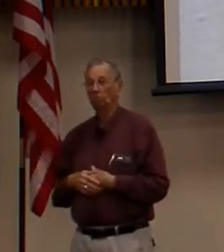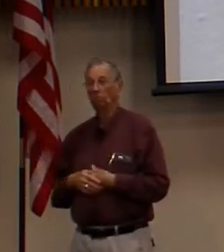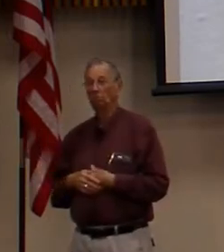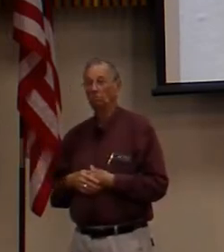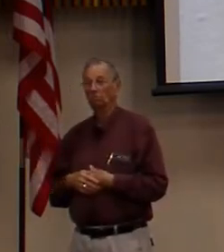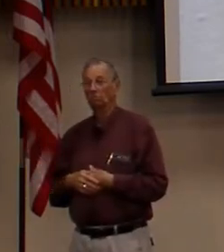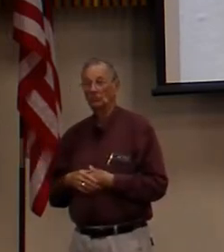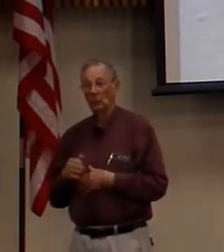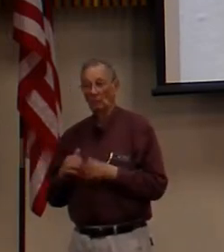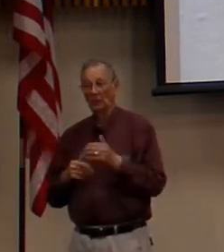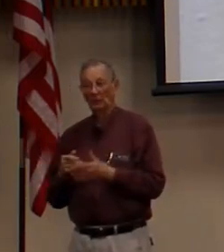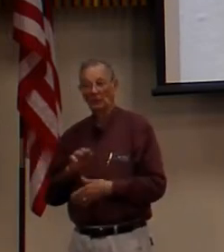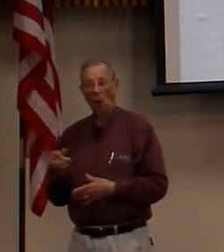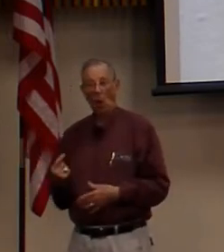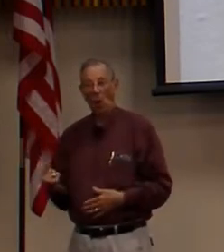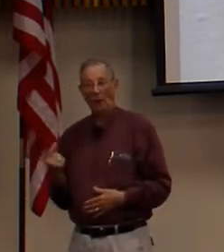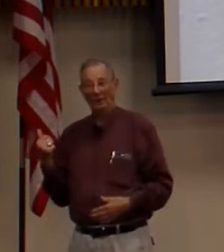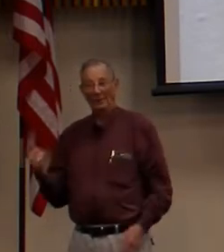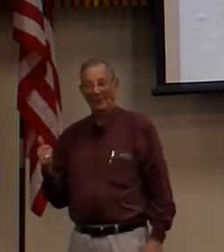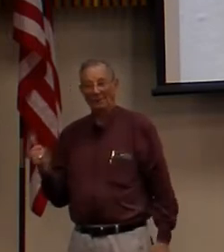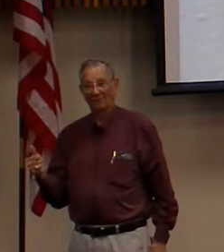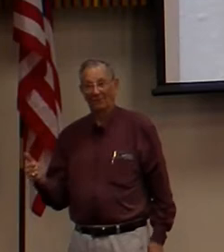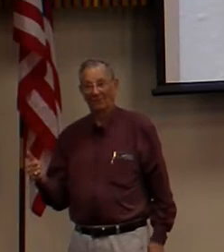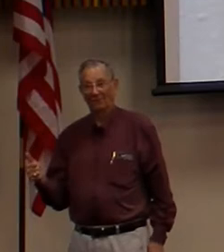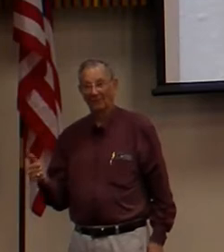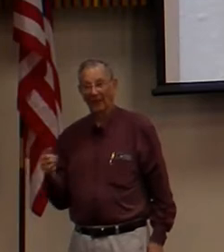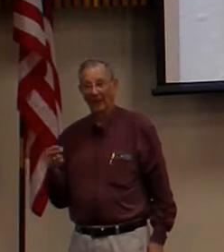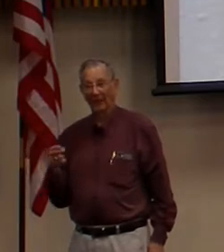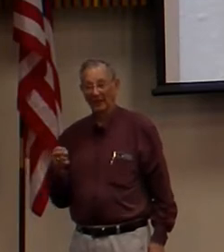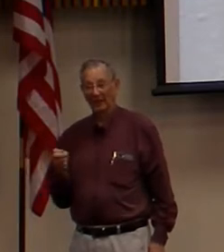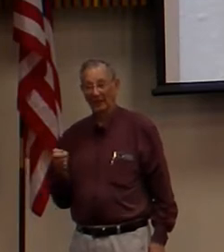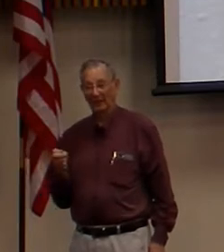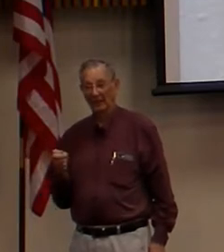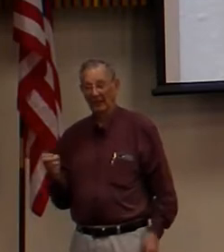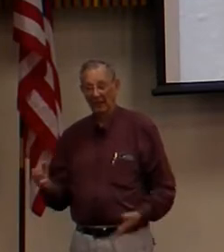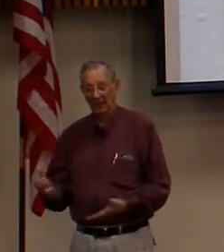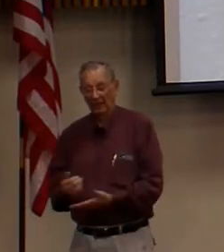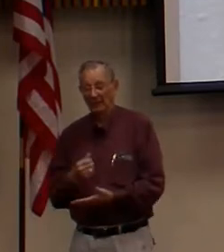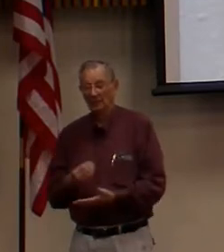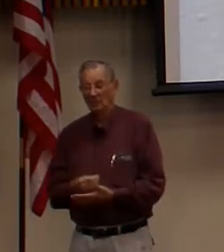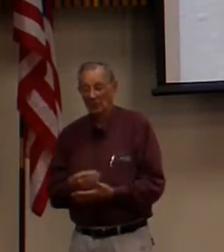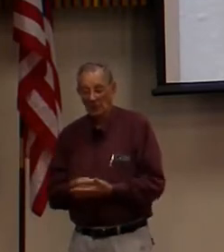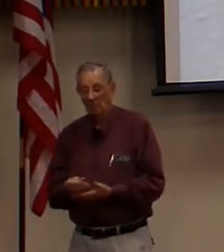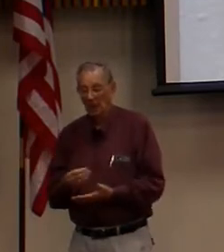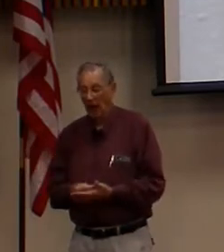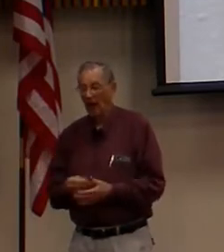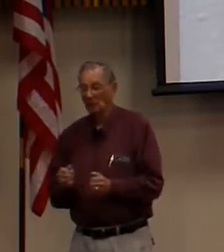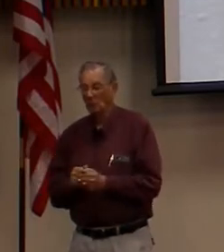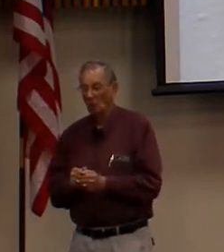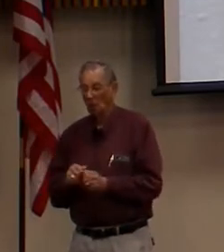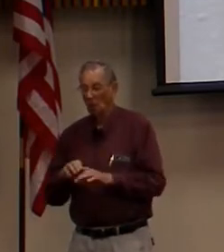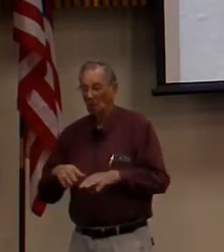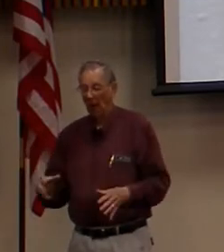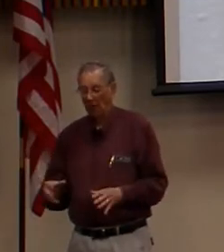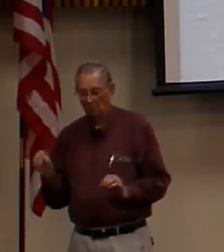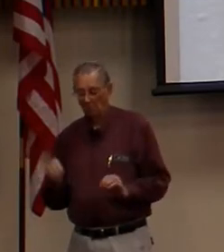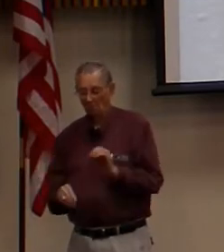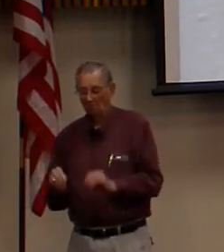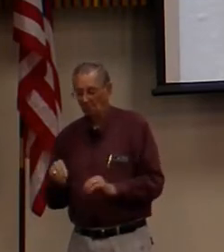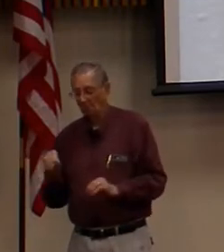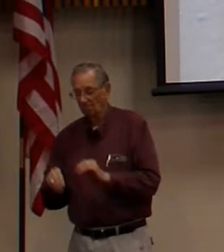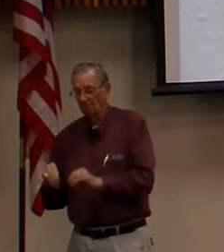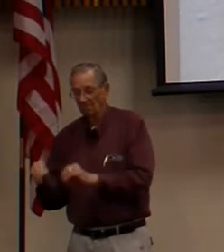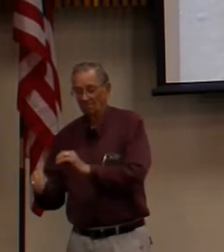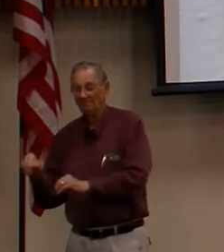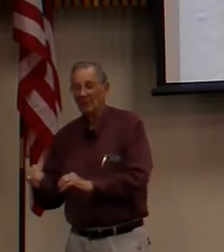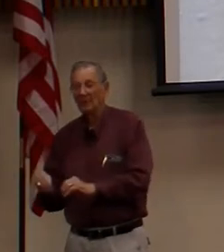so he's building this all by himself. He gets enough money, he buys cement blocks, and he's wanting to build something that